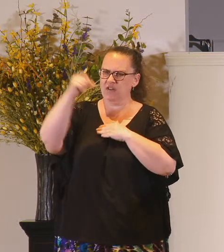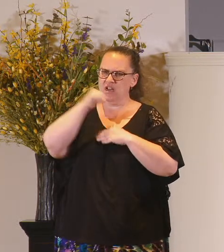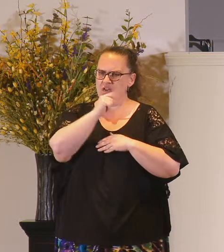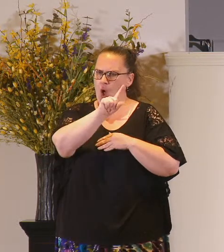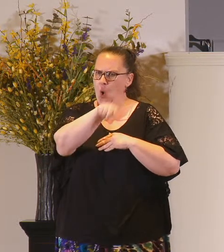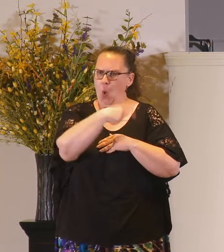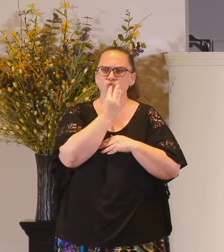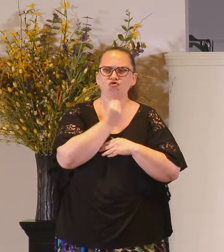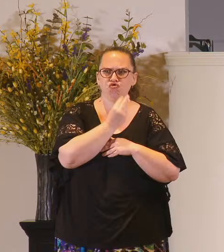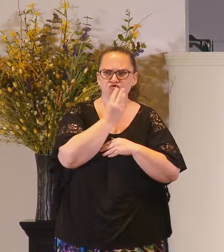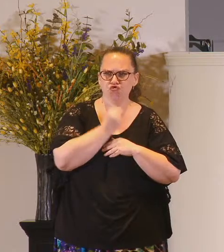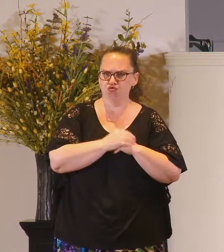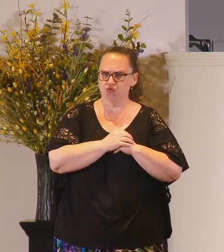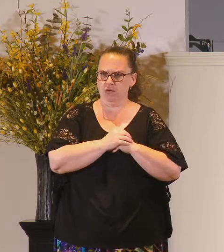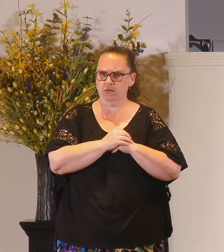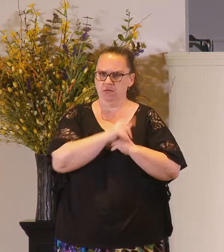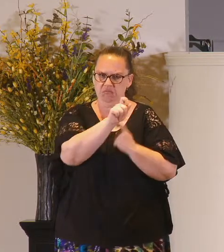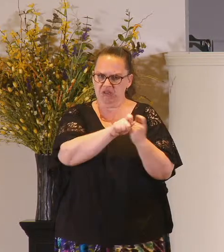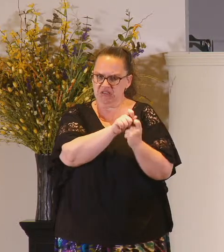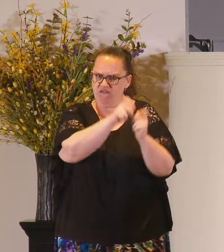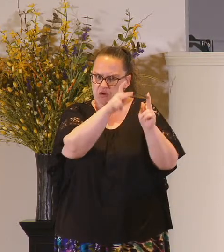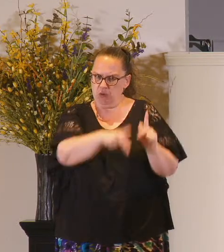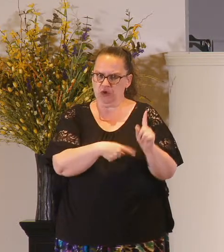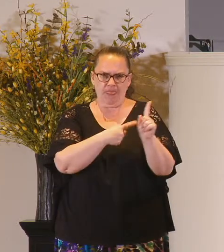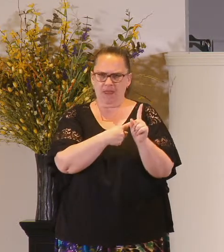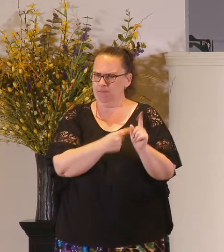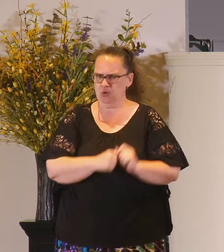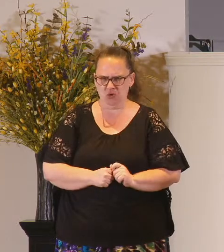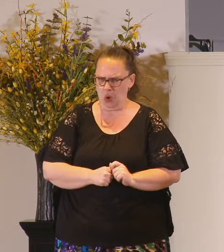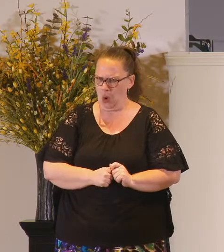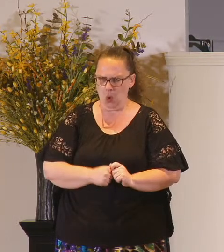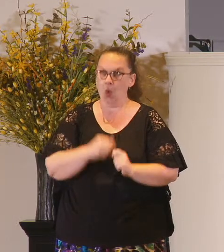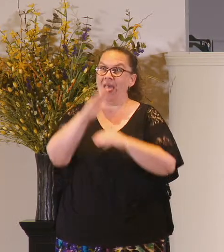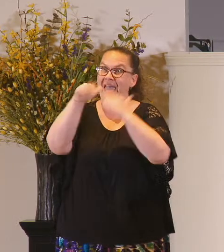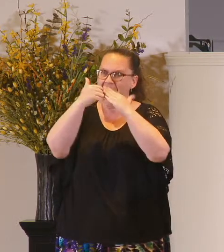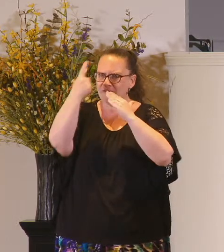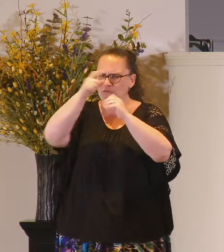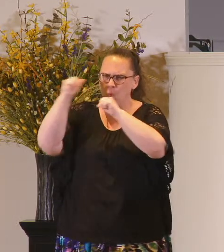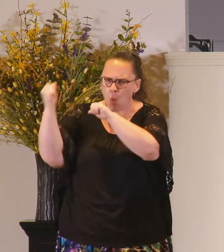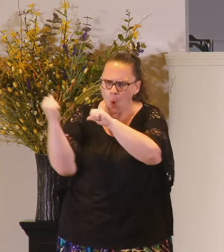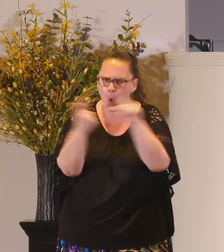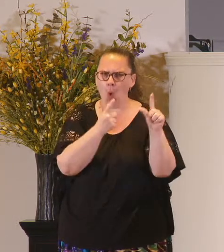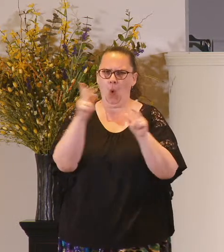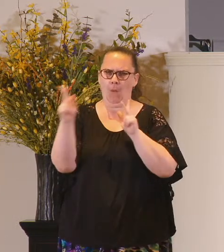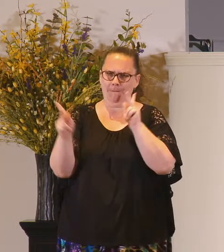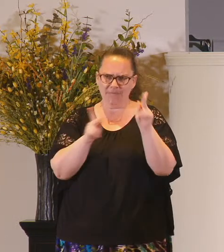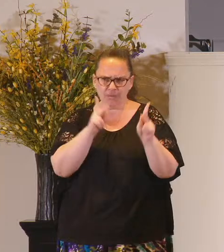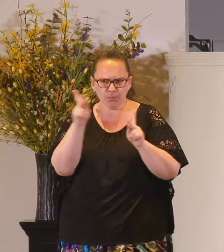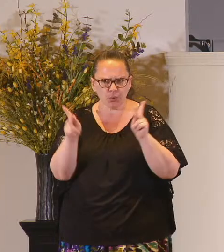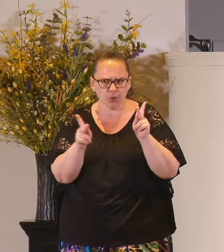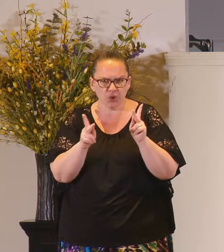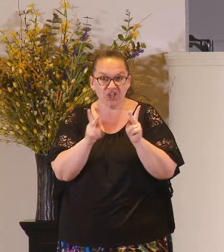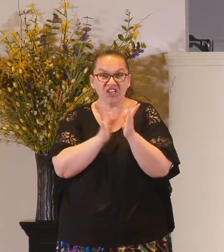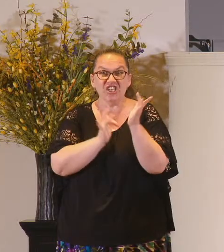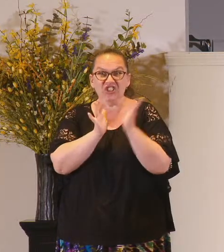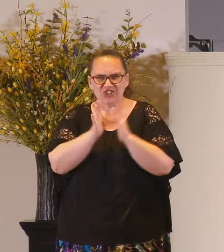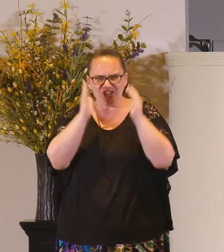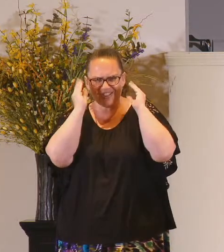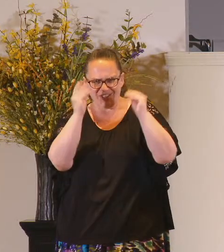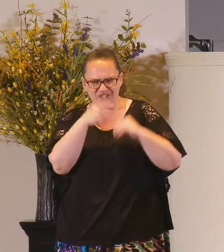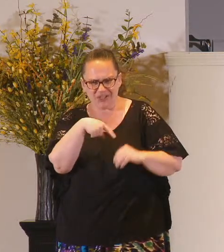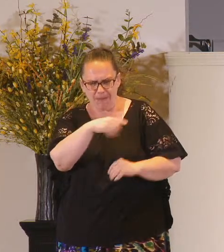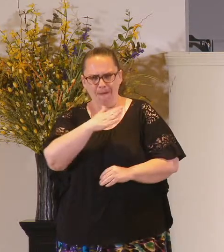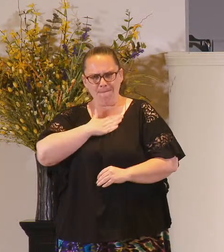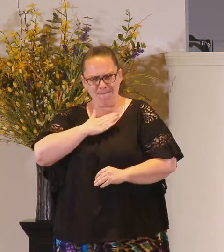for Jews. It's for everybody. Jesus is teaching them, my